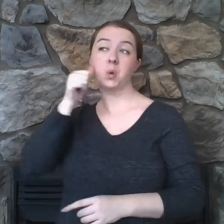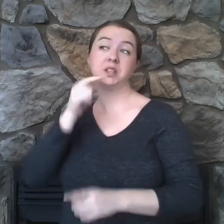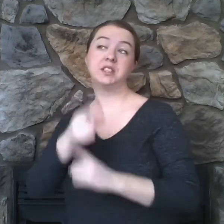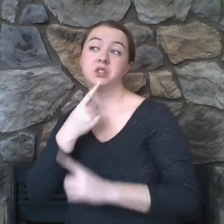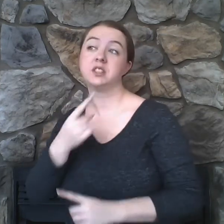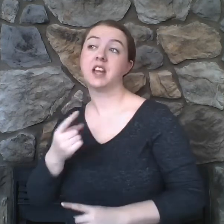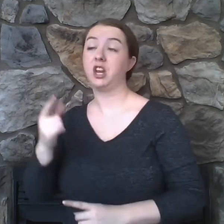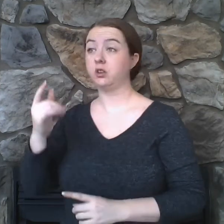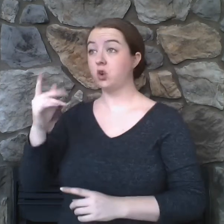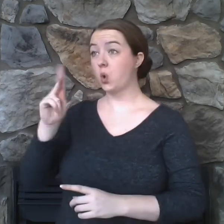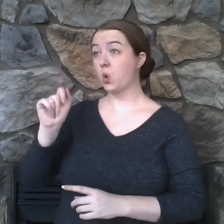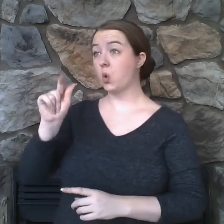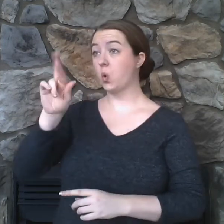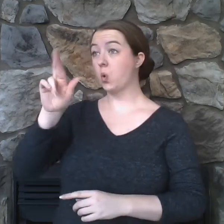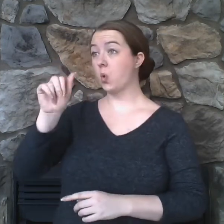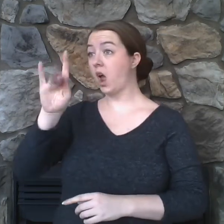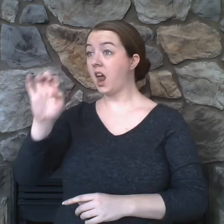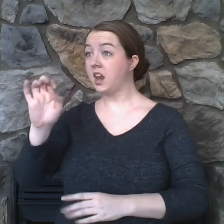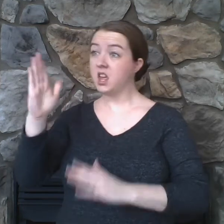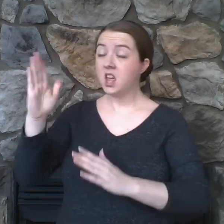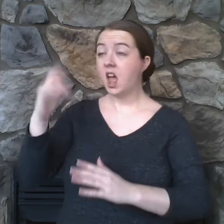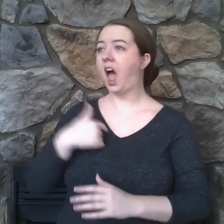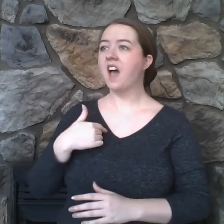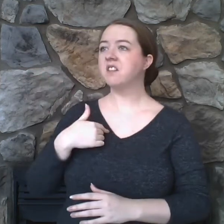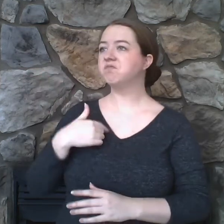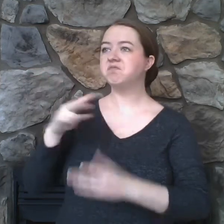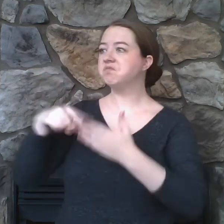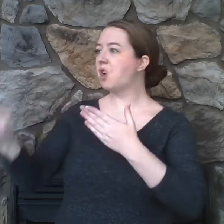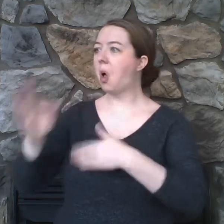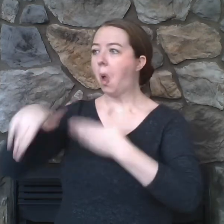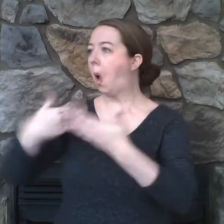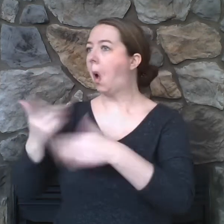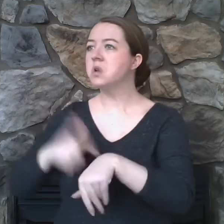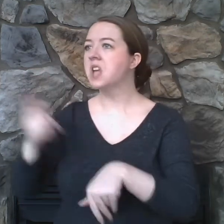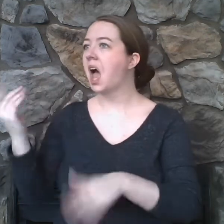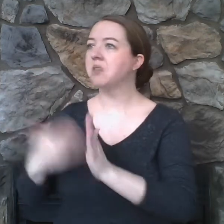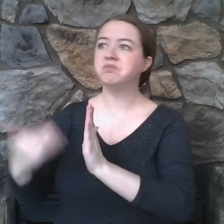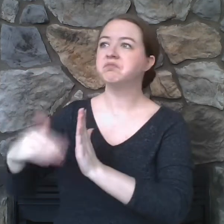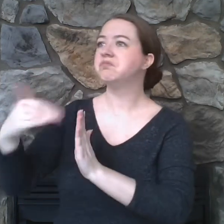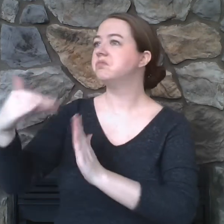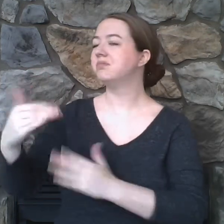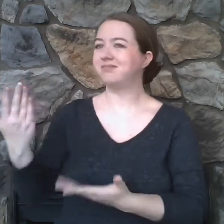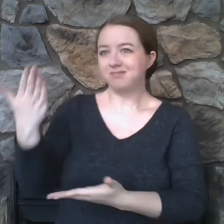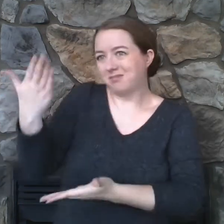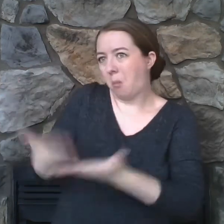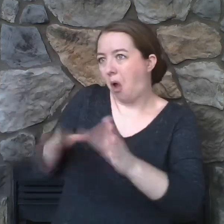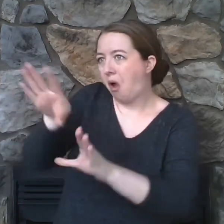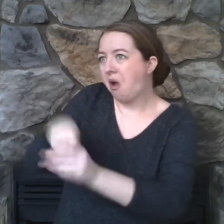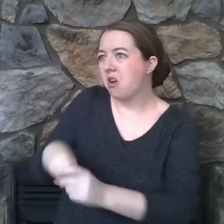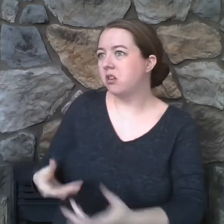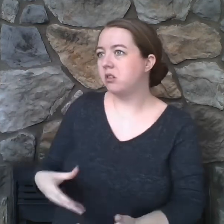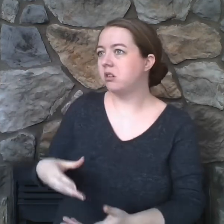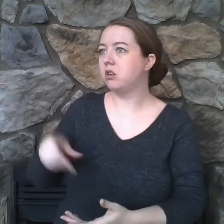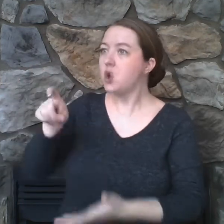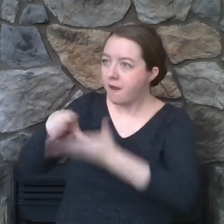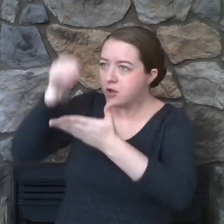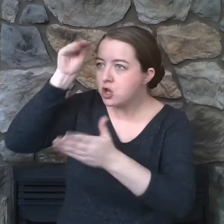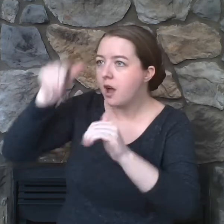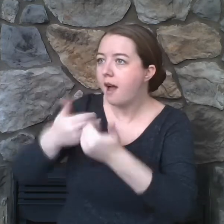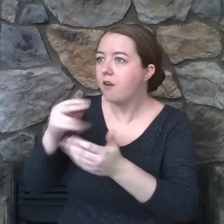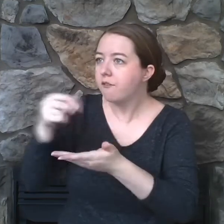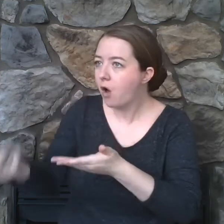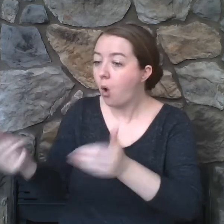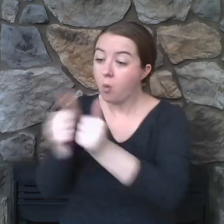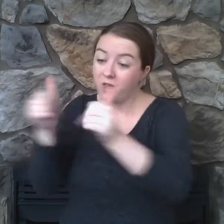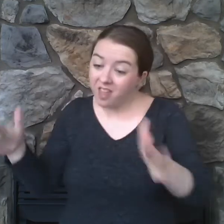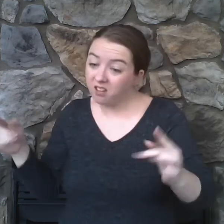in karate, her older sister told Zoe. That's part of what we do. Learn to fall without getting